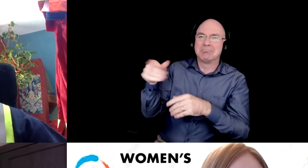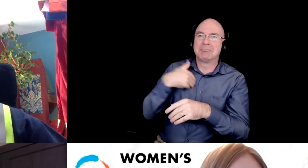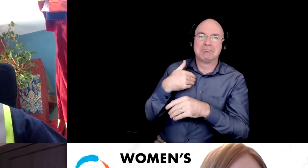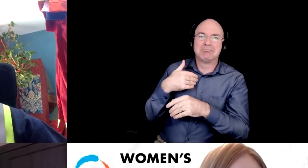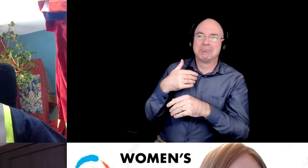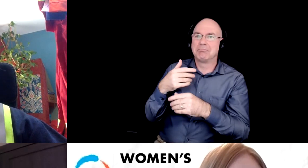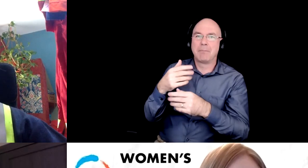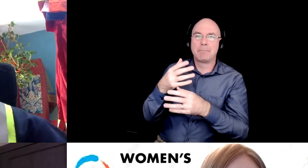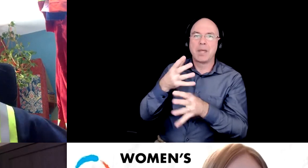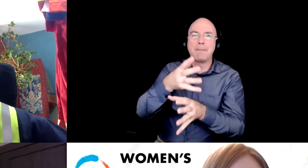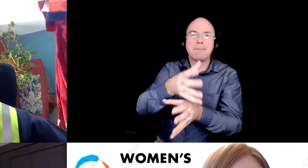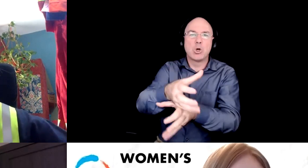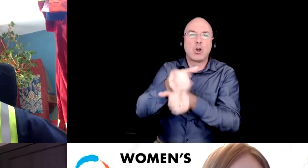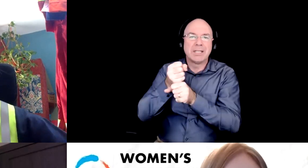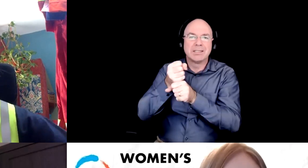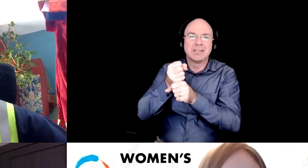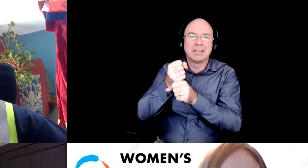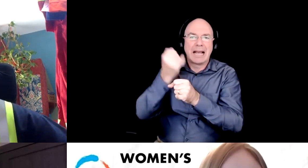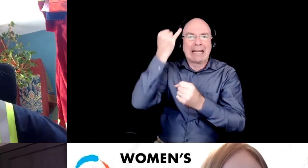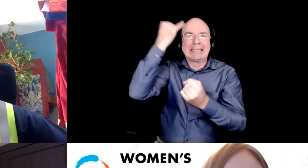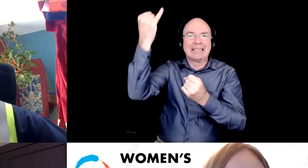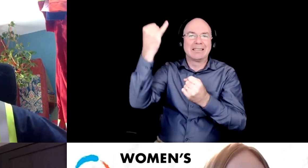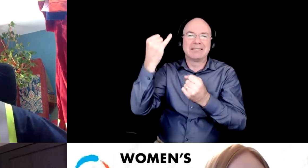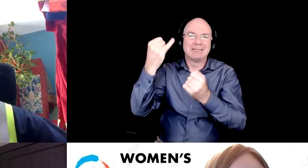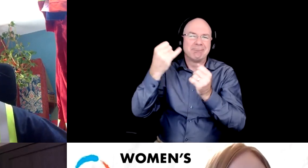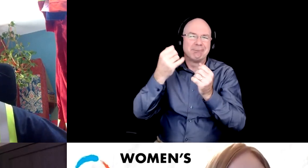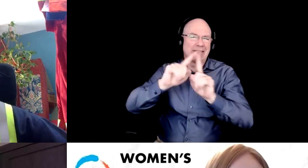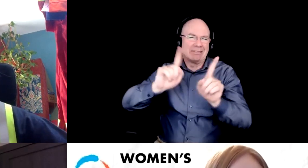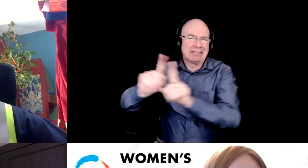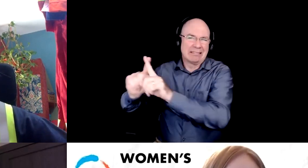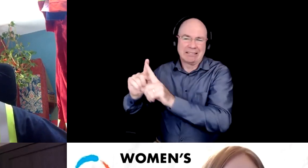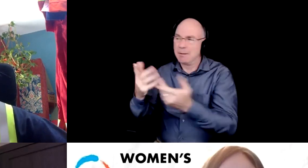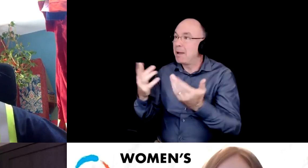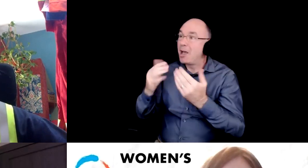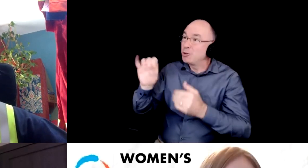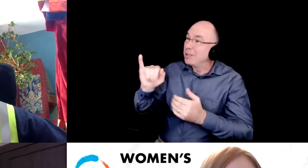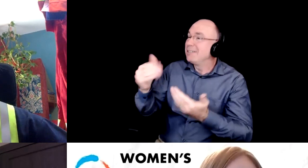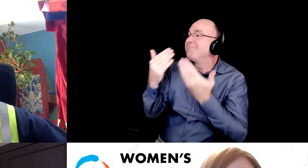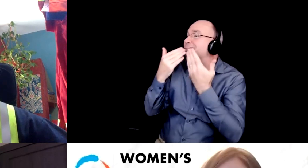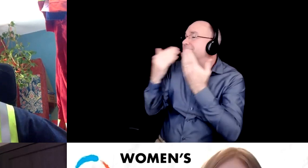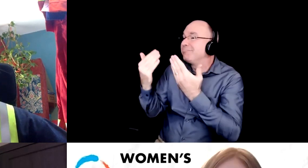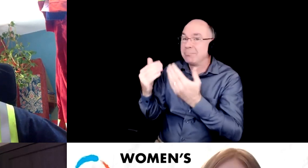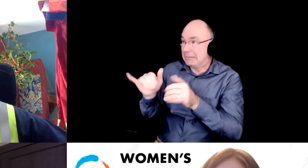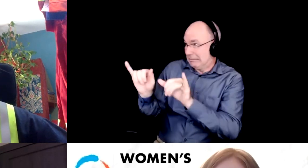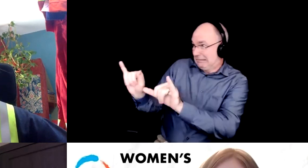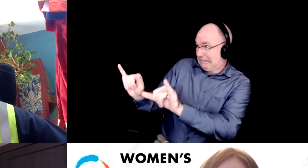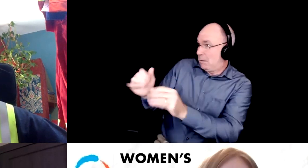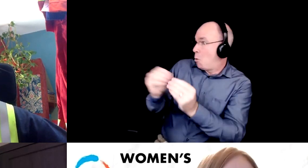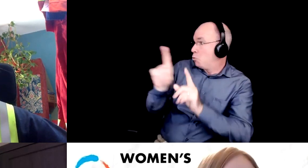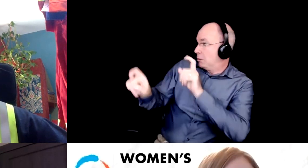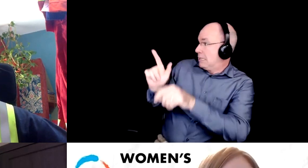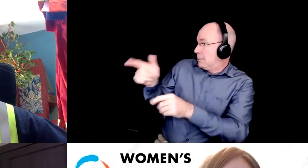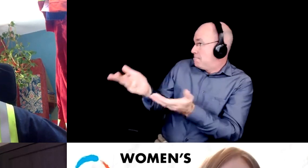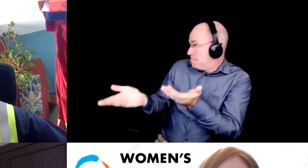the procurement strategies that you have right now. So thank you so much, Jody. Stay on the line as there might be more questions